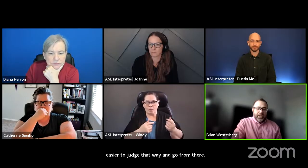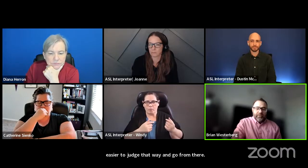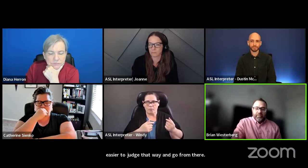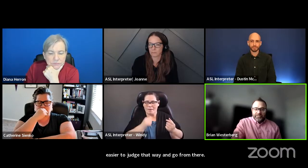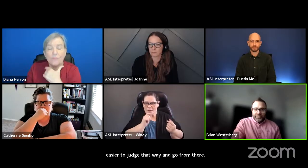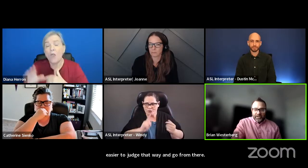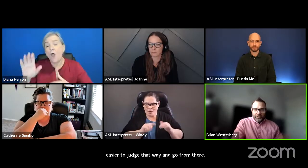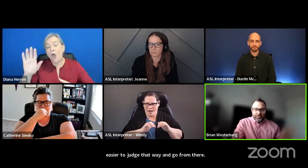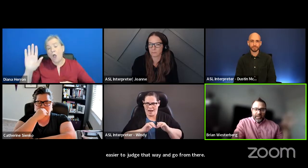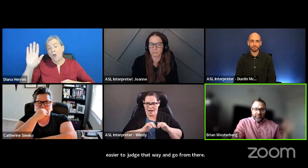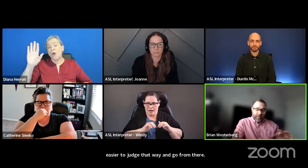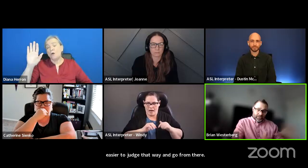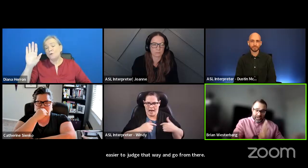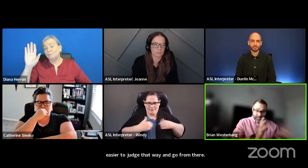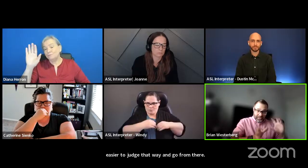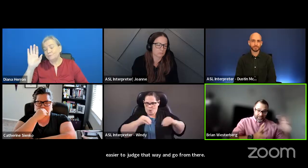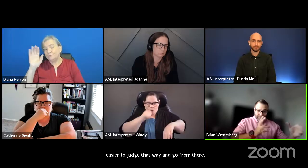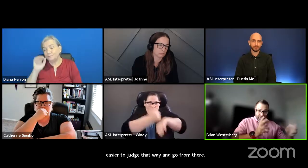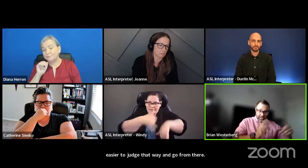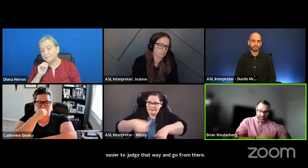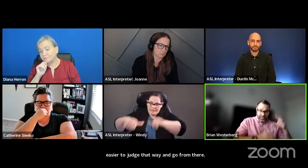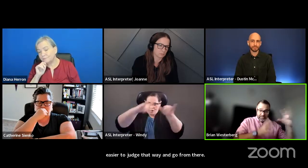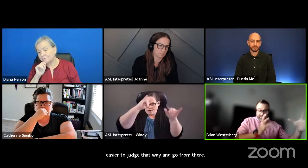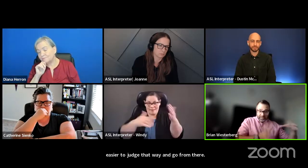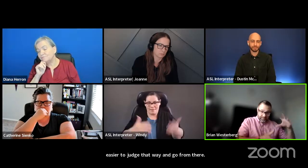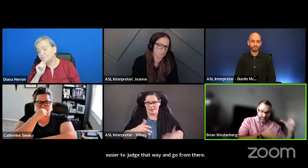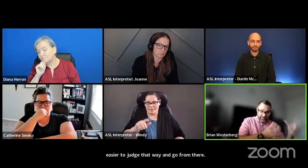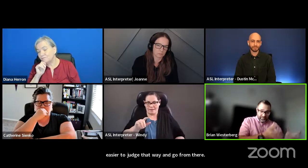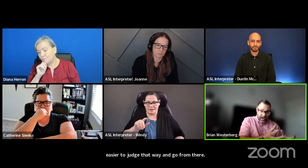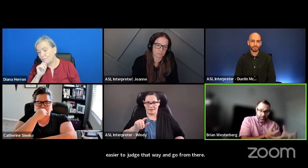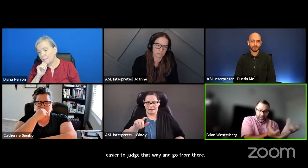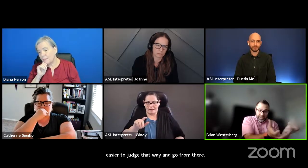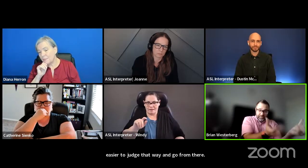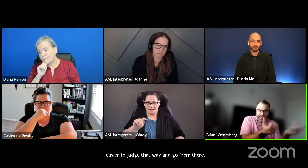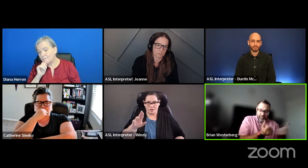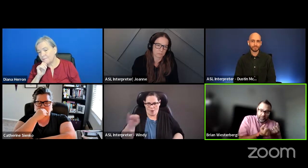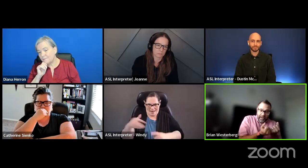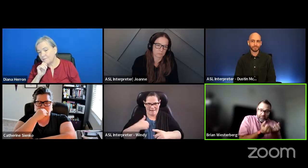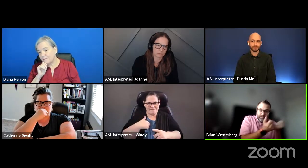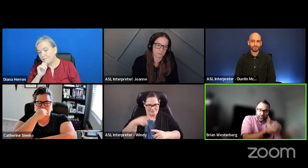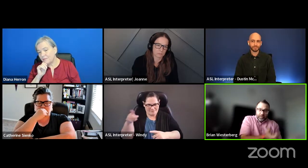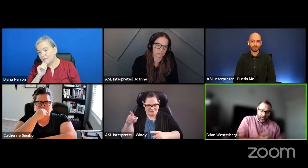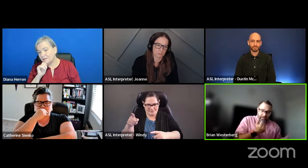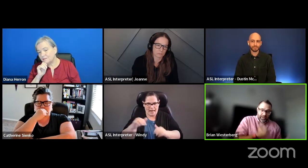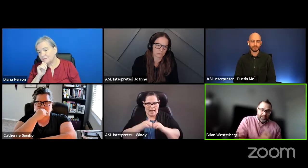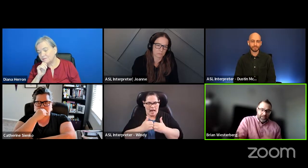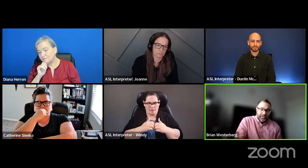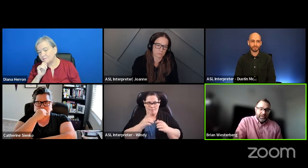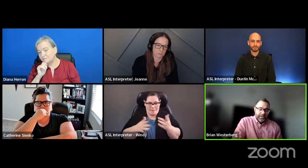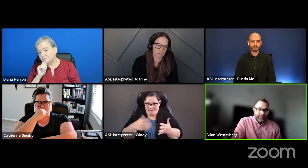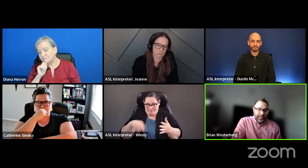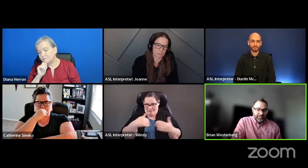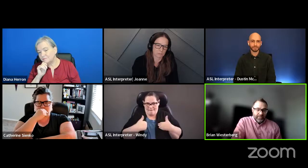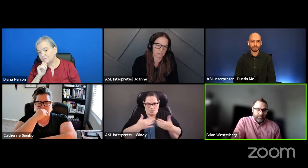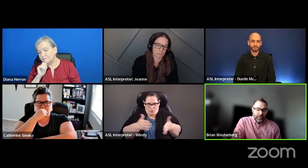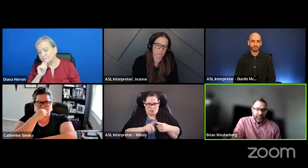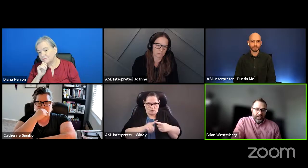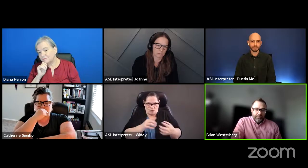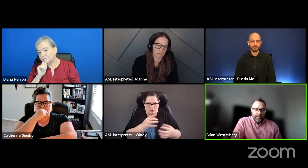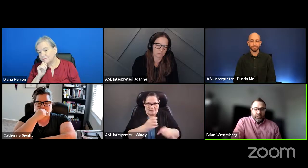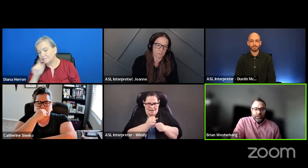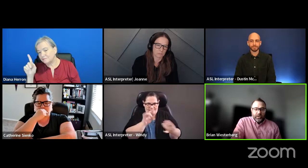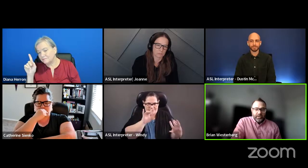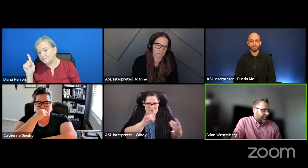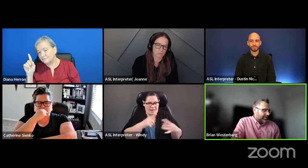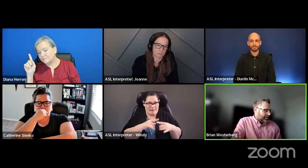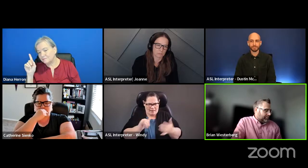I don't really have anything standard to do that. Maybe Trila does, how we're going to get that feedback from the community. That's the part that